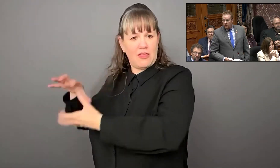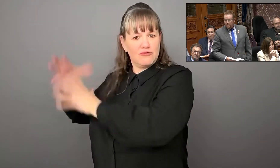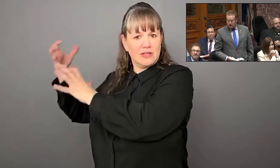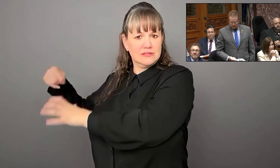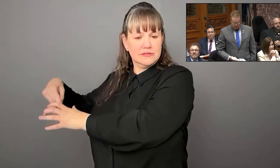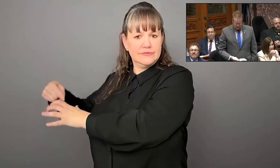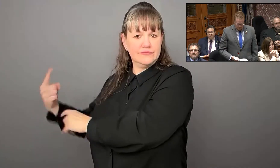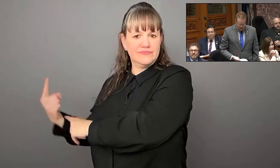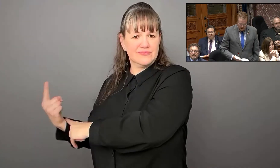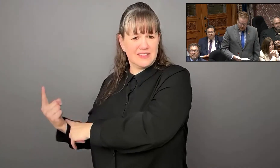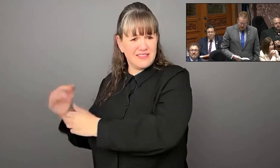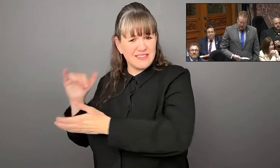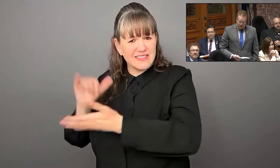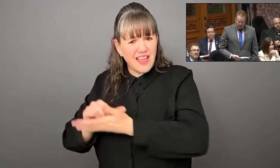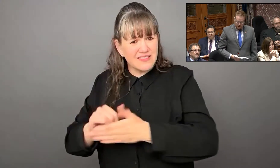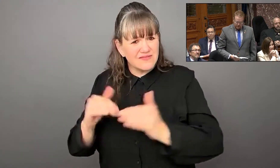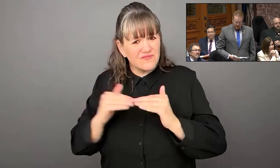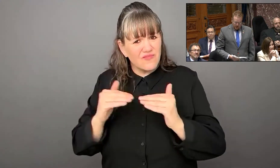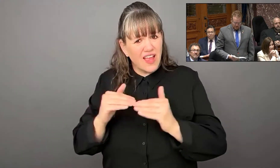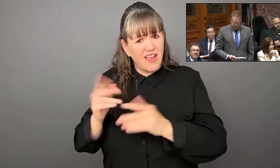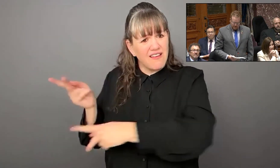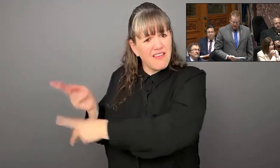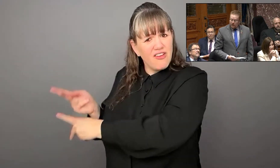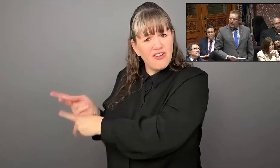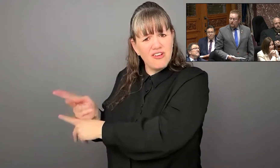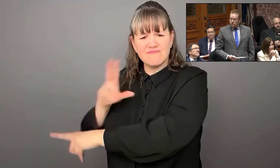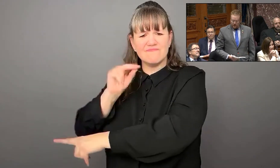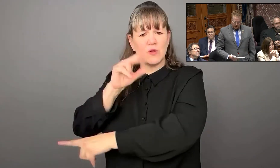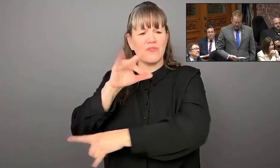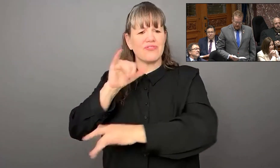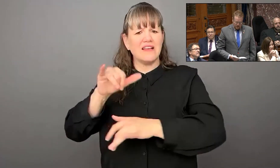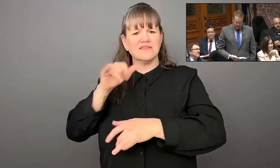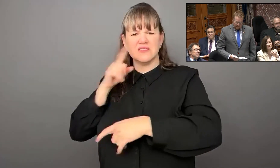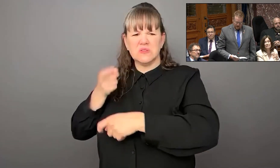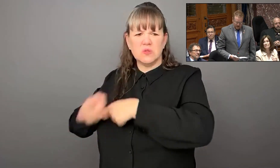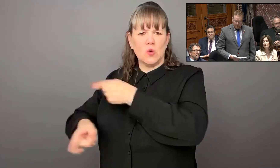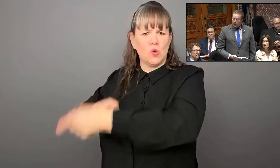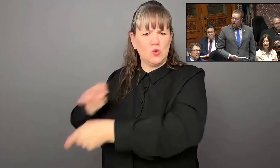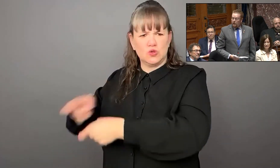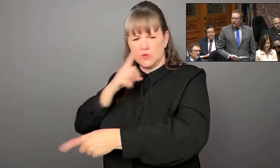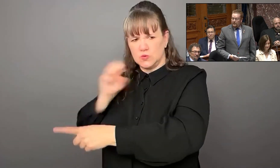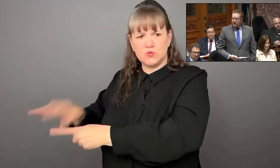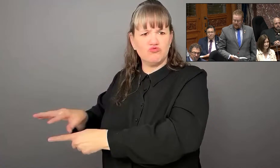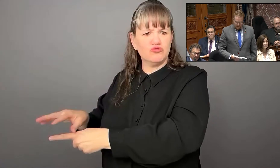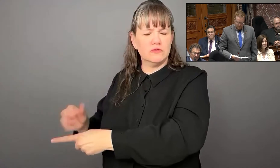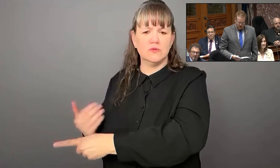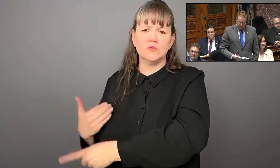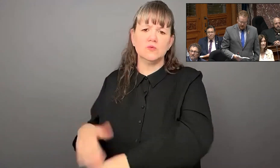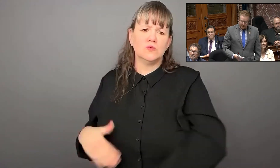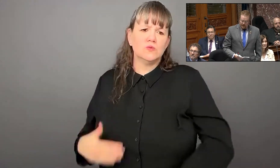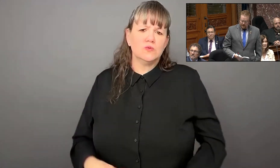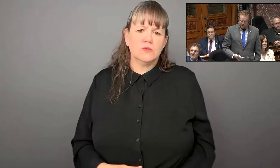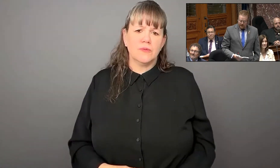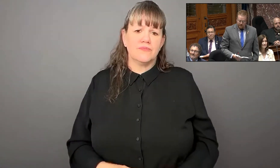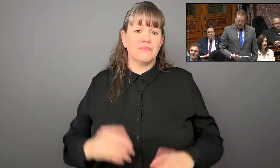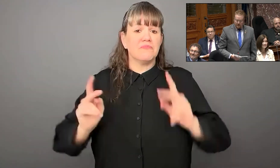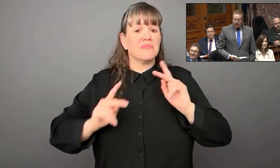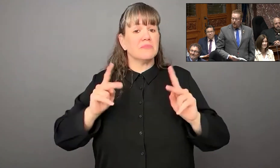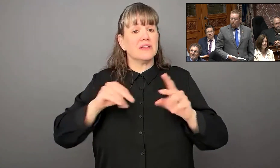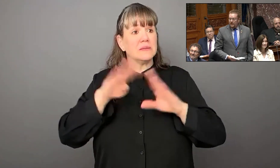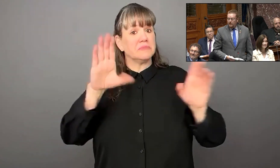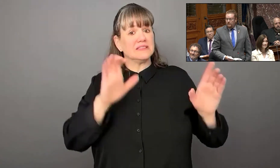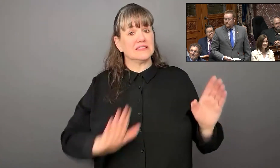That's cruelty. Can the minister confirm that people elsewhere in this province are not being held in solitary